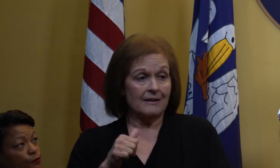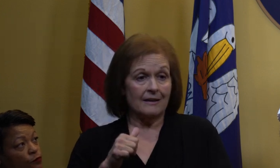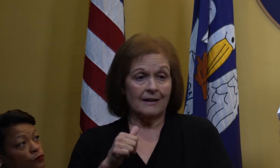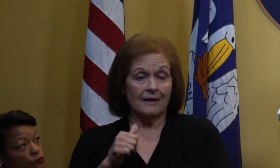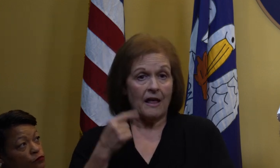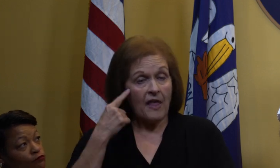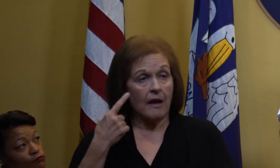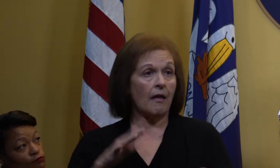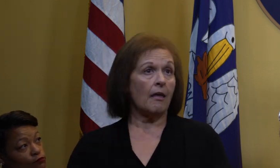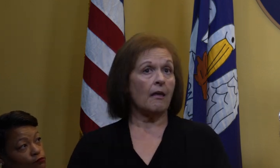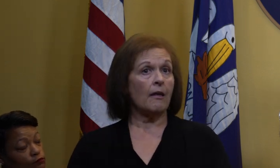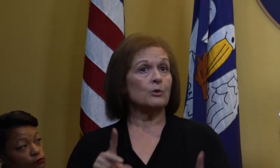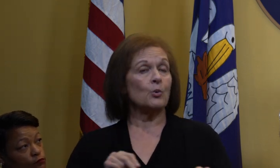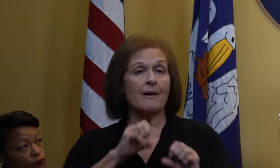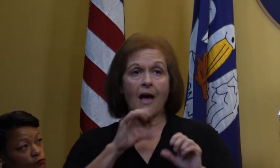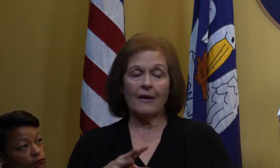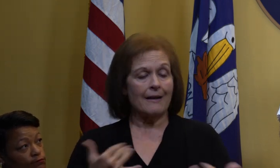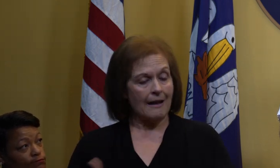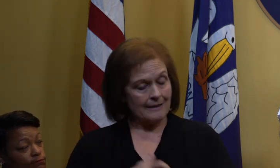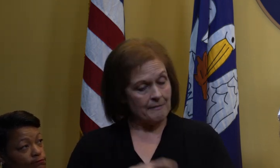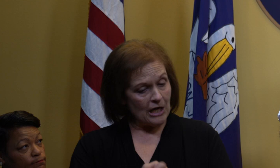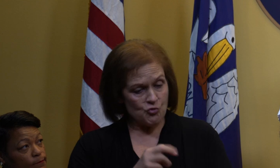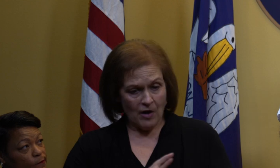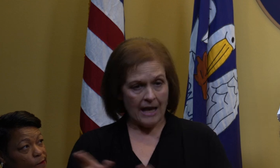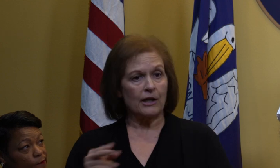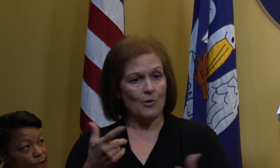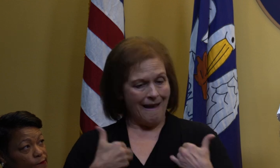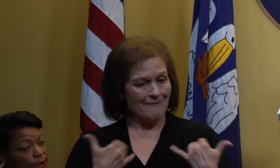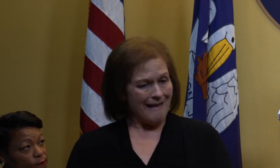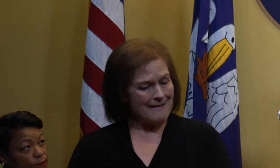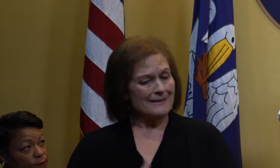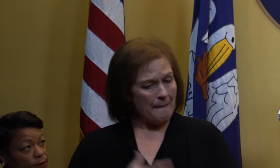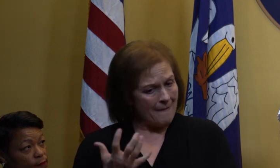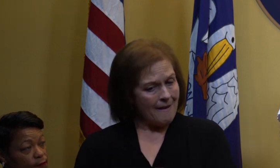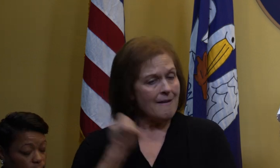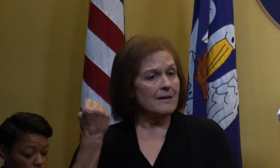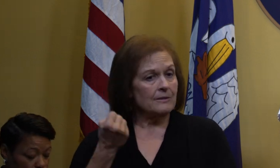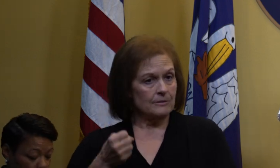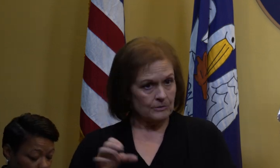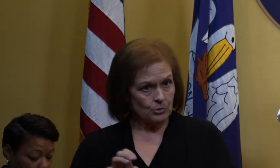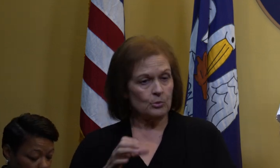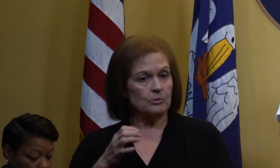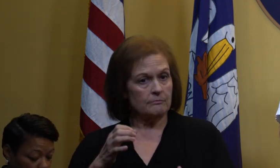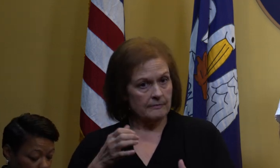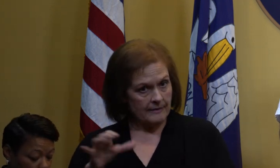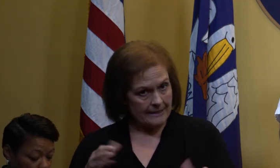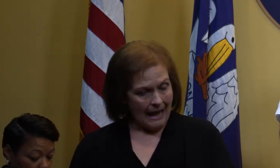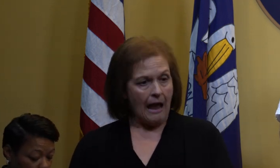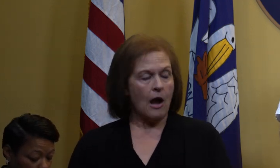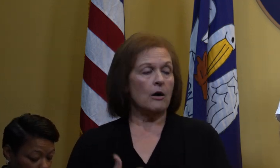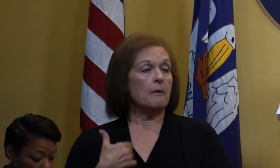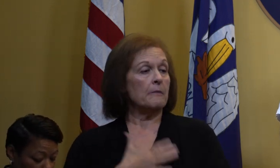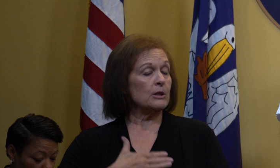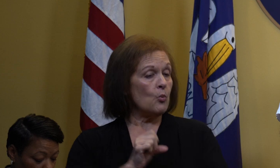on our laurels. Now is our time to get ready, and you've got time, and take that time and use it wisely. Let's work